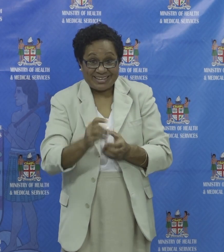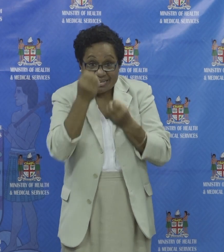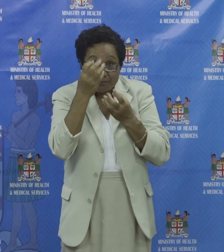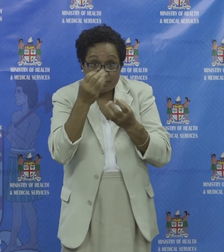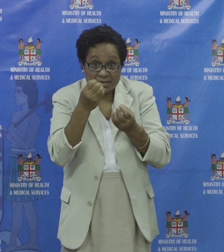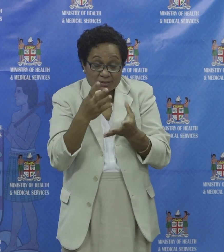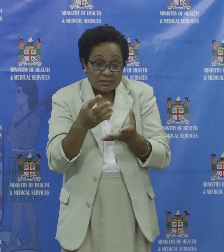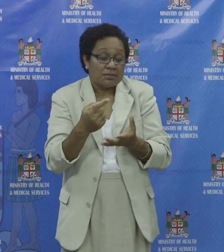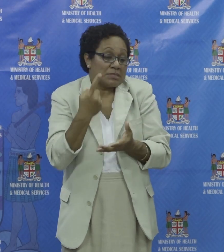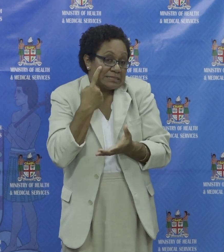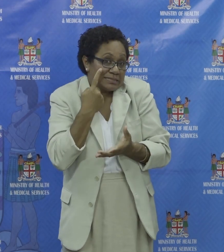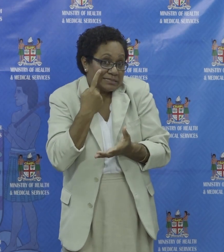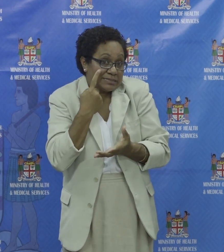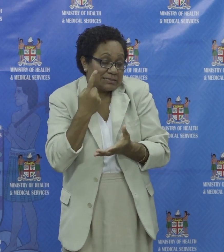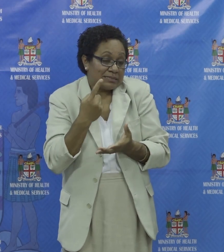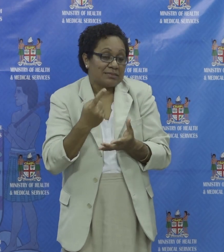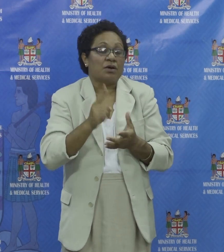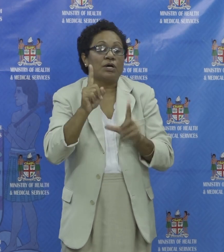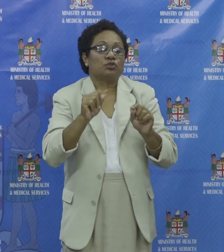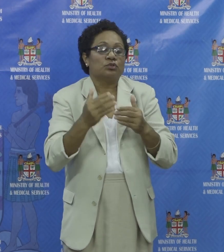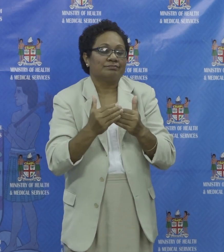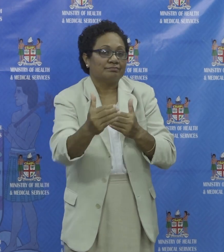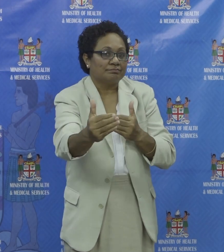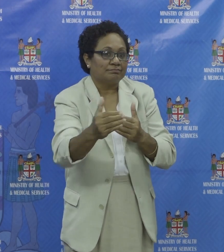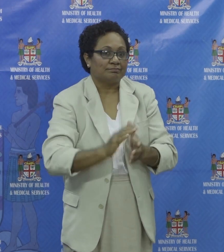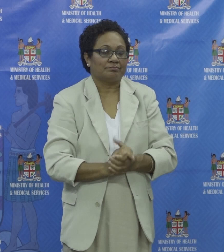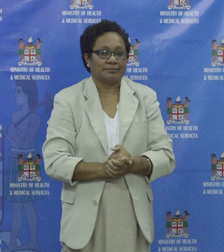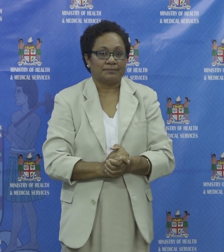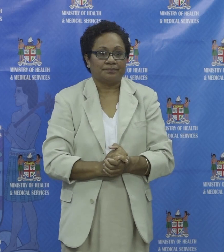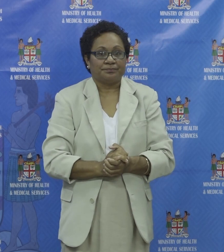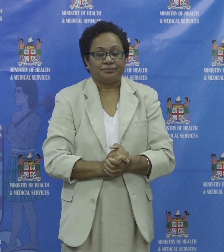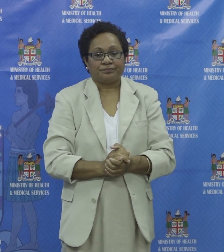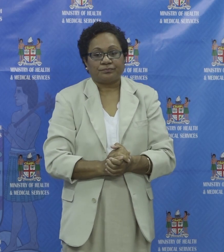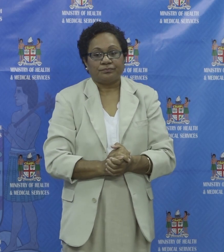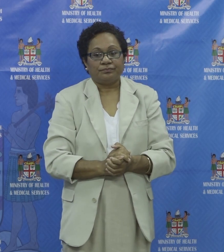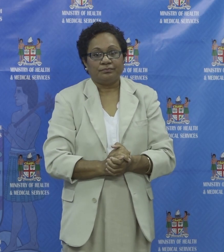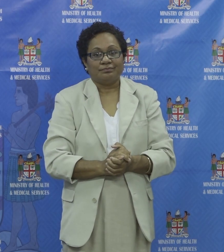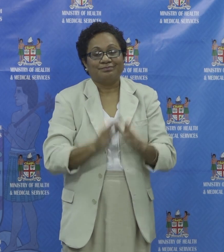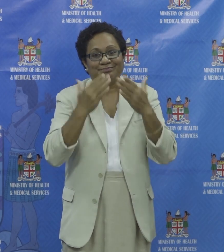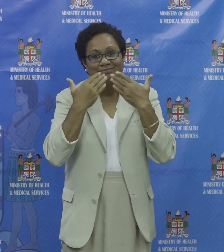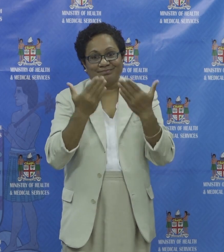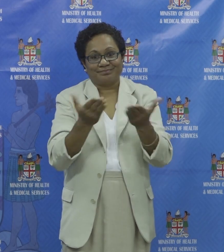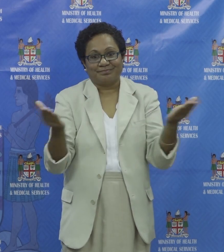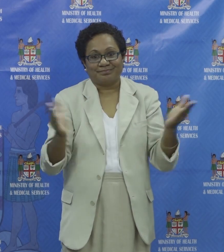the existing contingency plans will be reviewed and what further measures will be implemented. Thank you.